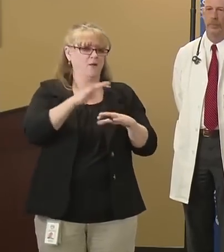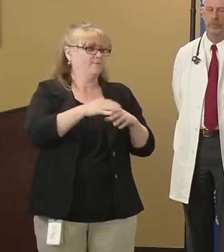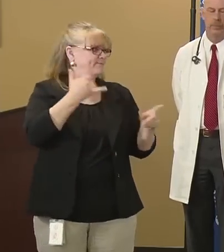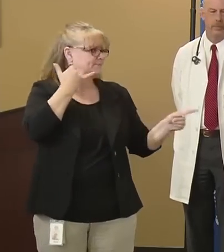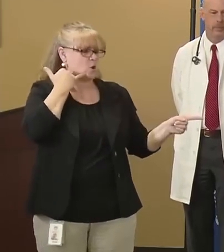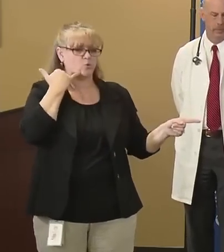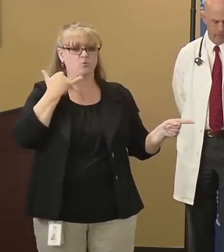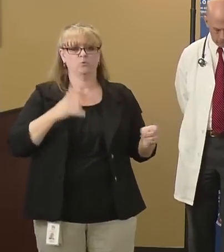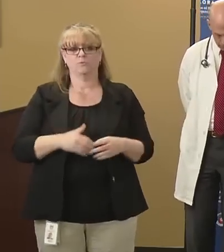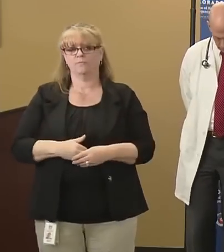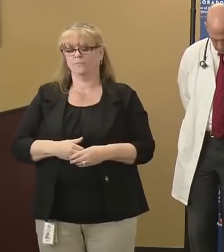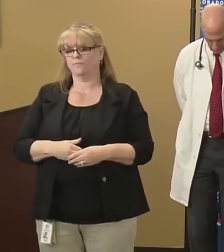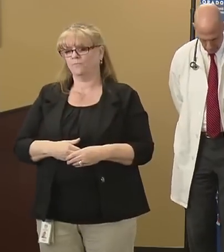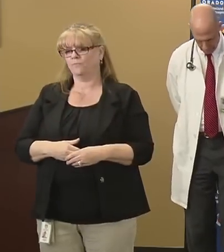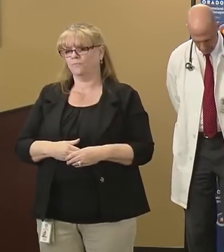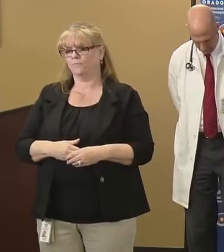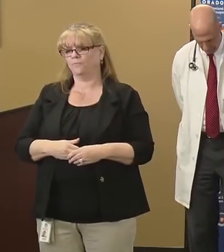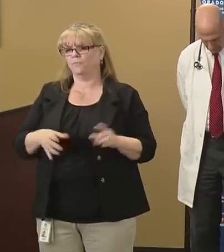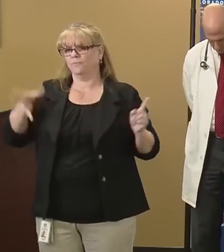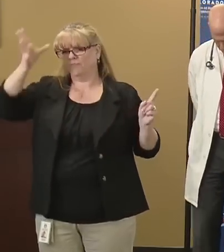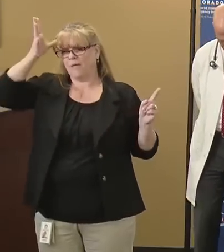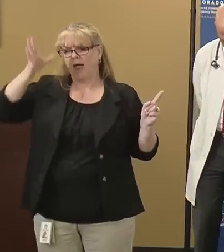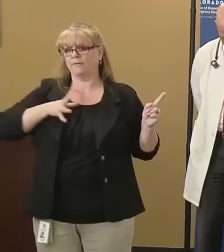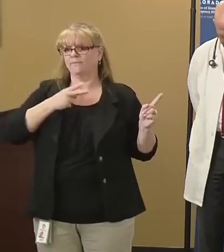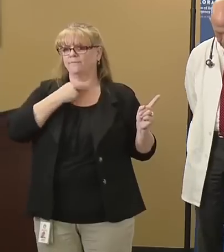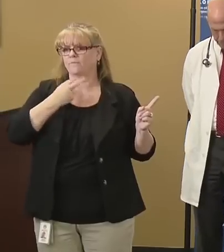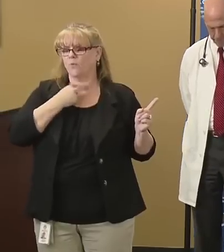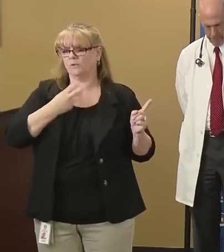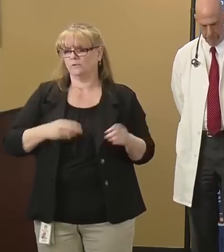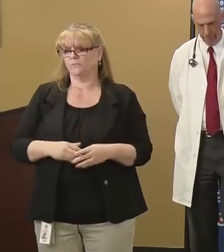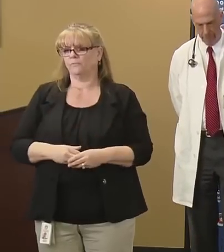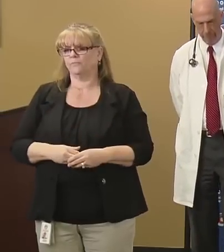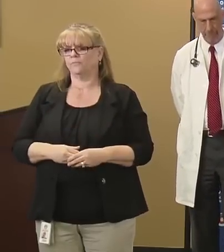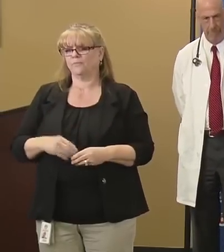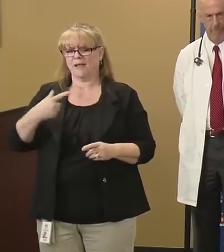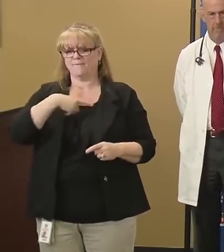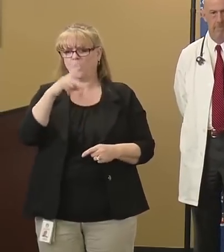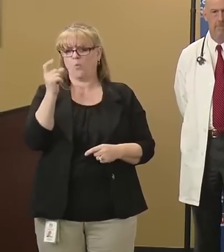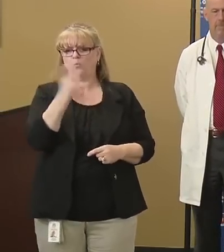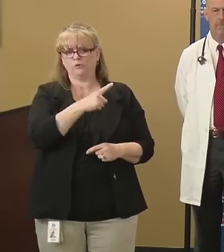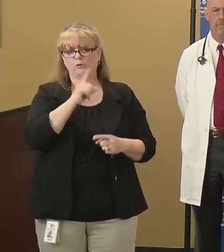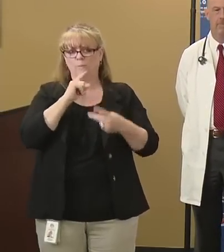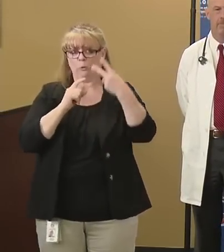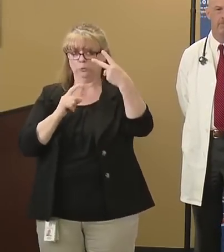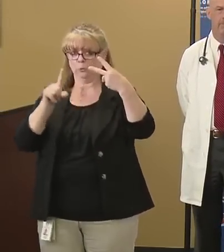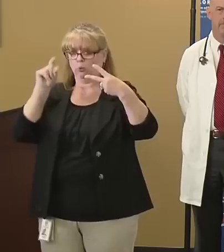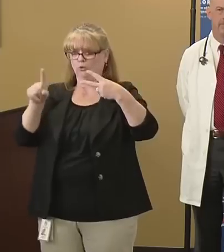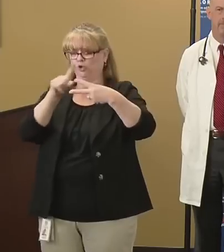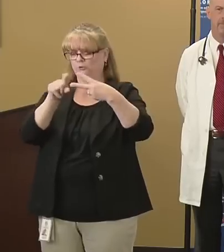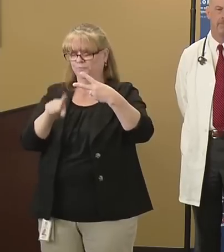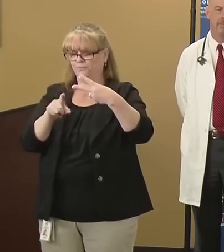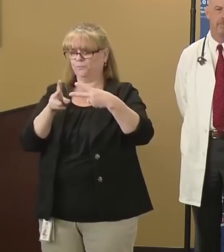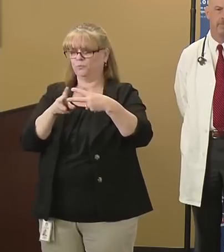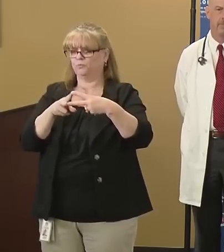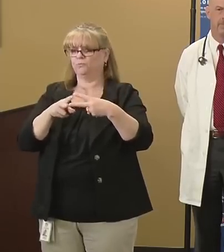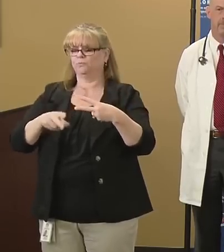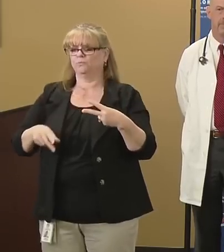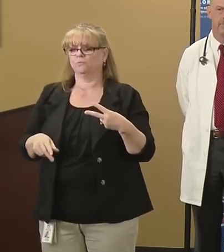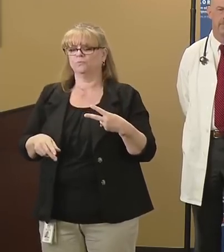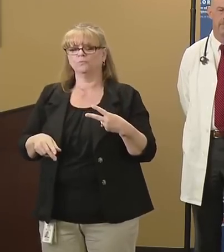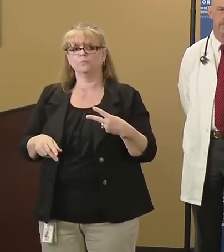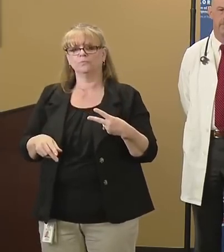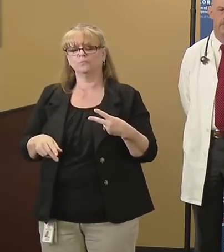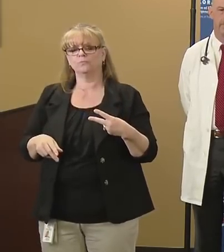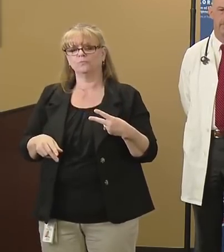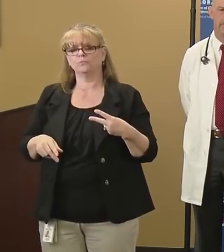Telephone? Governor, two questions for you. First, Governor Polis, should schools start prep? This is Chris Vanderbeek in 9 News. Should